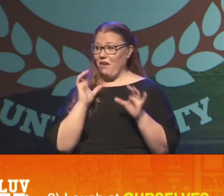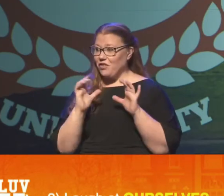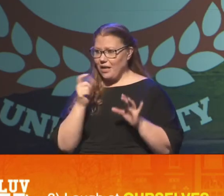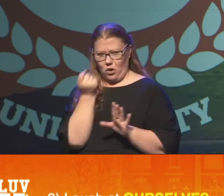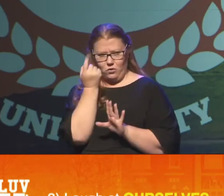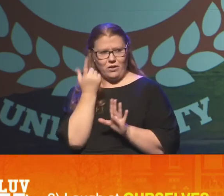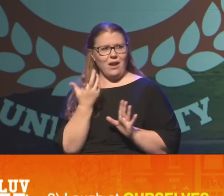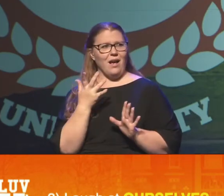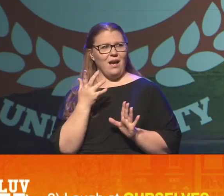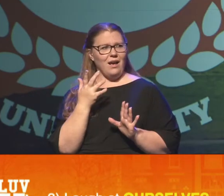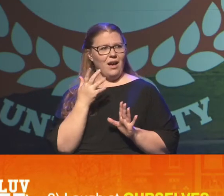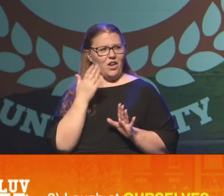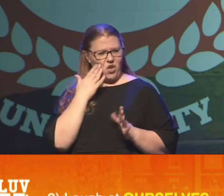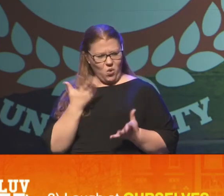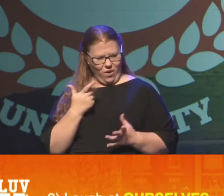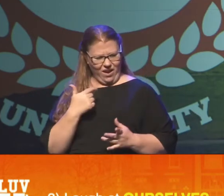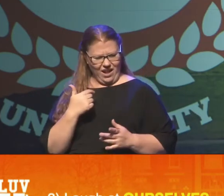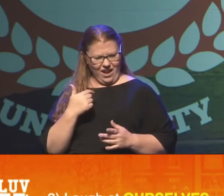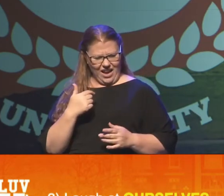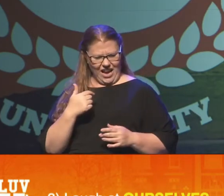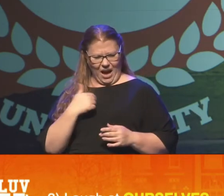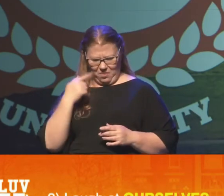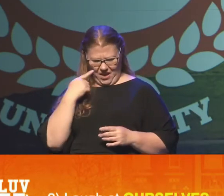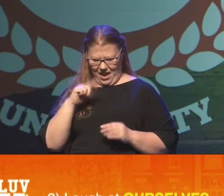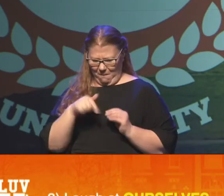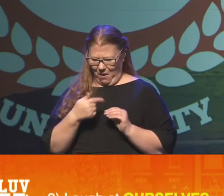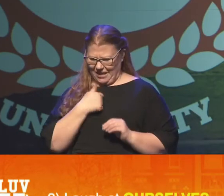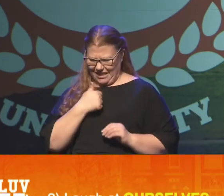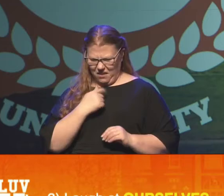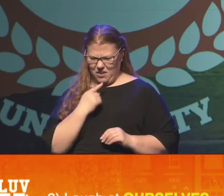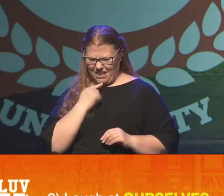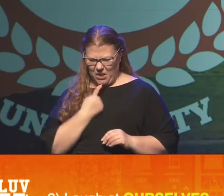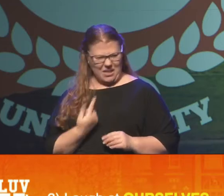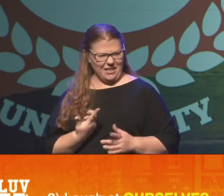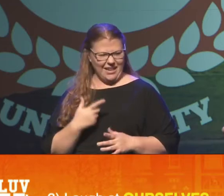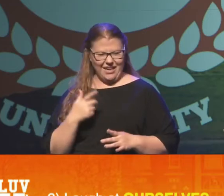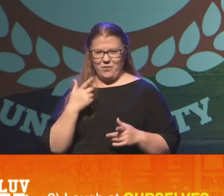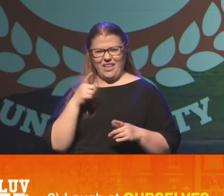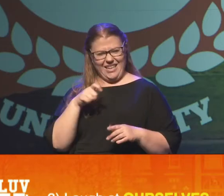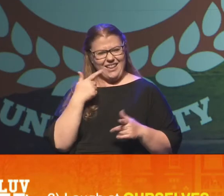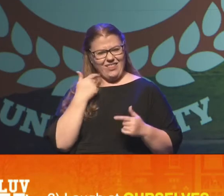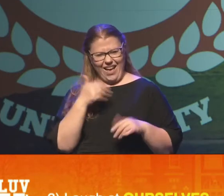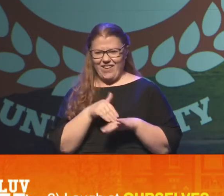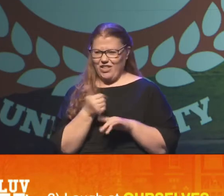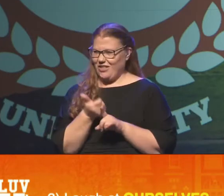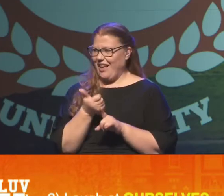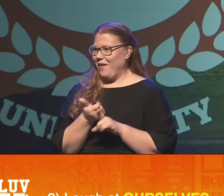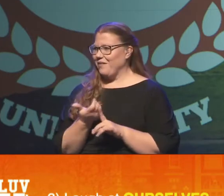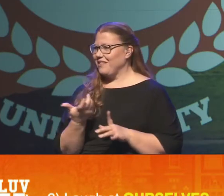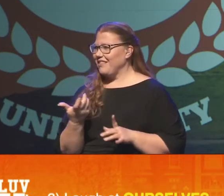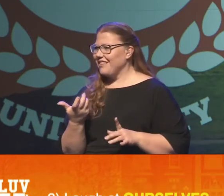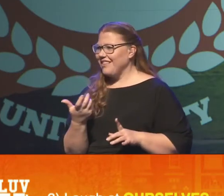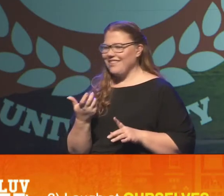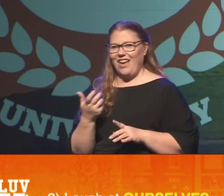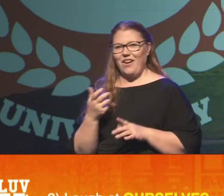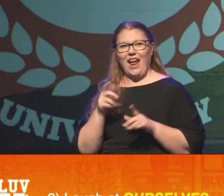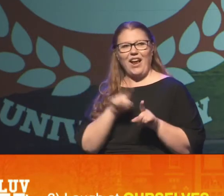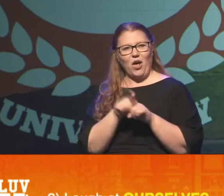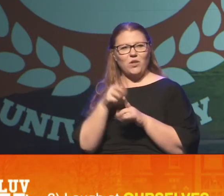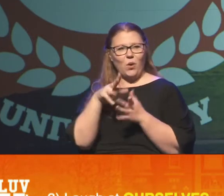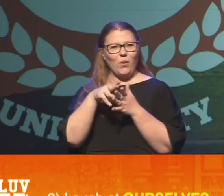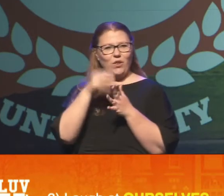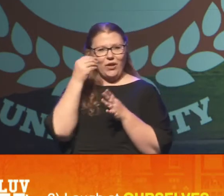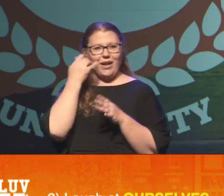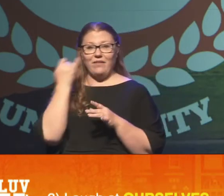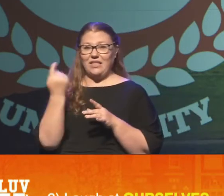to realize, you know what, I'm just taking myself and this whole thing far too seriously. Just laugh at ourselves. And I've also learned this. If someone is